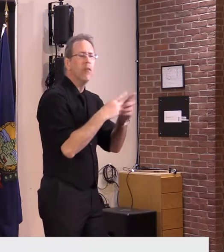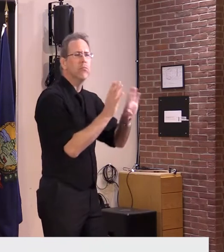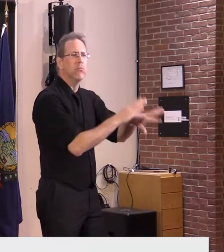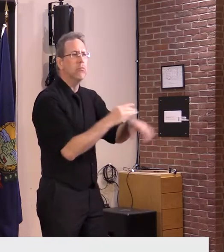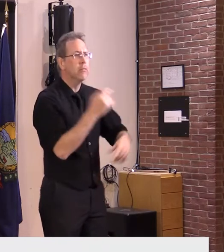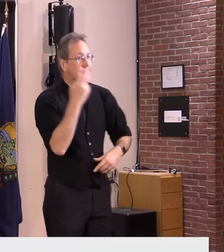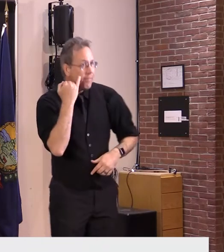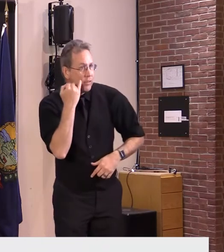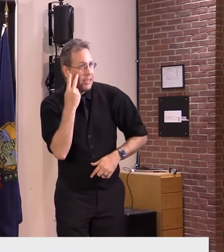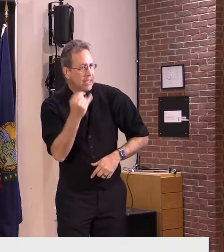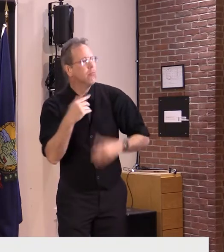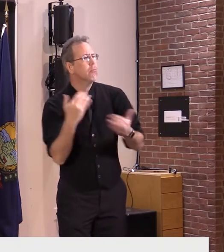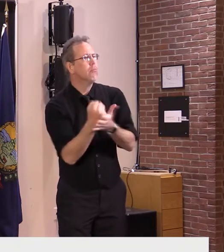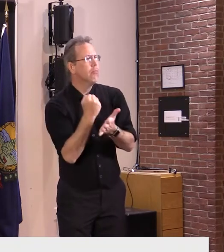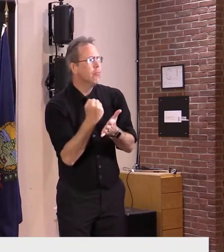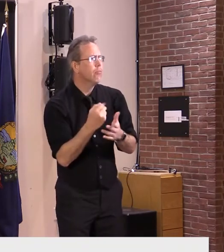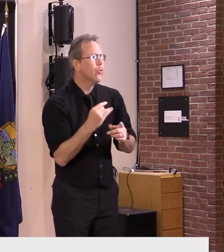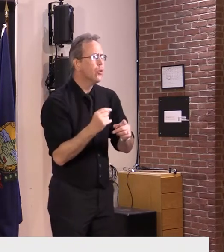add from his perspective.